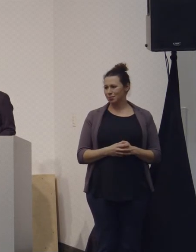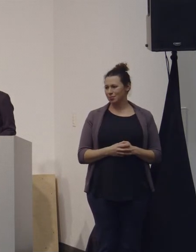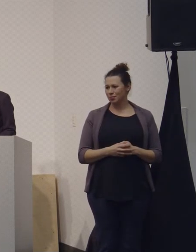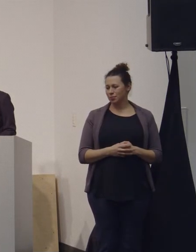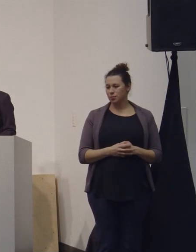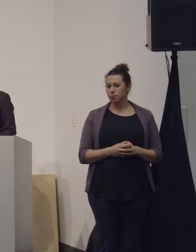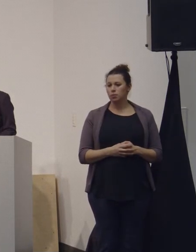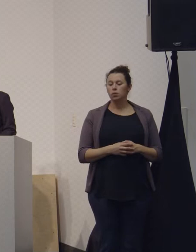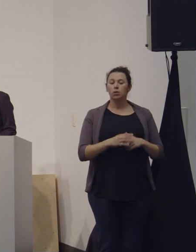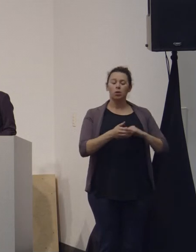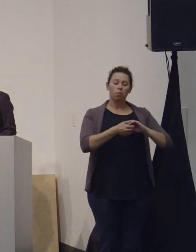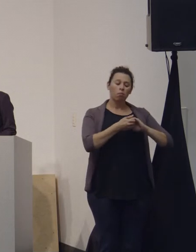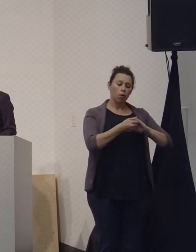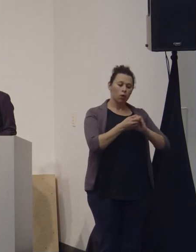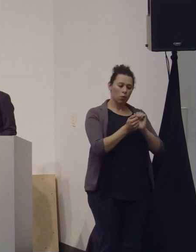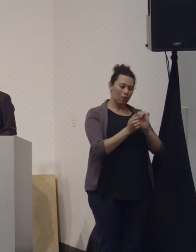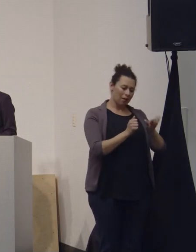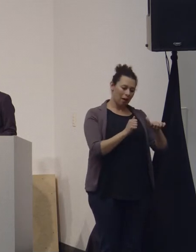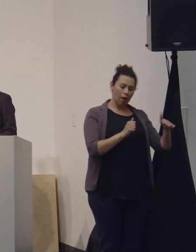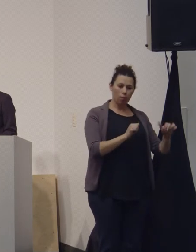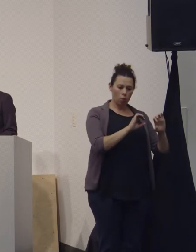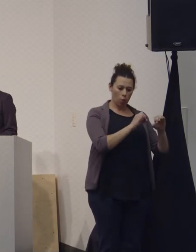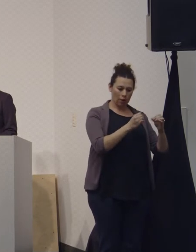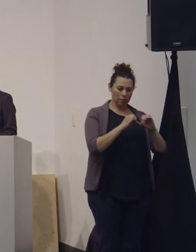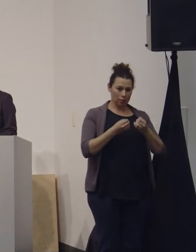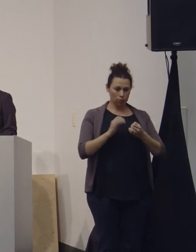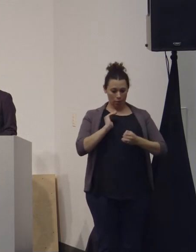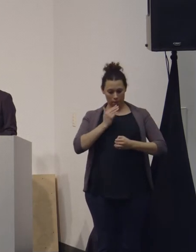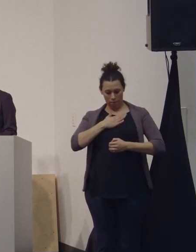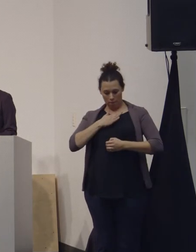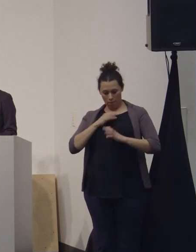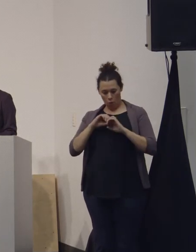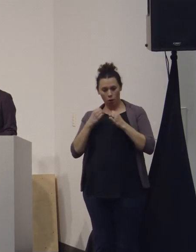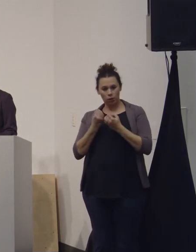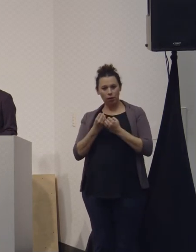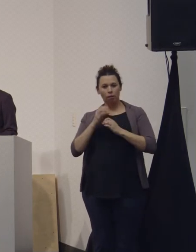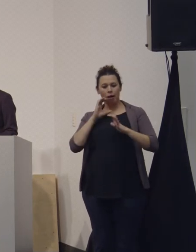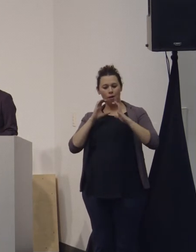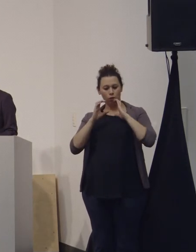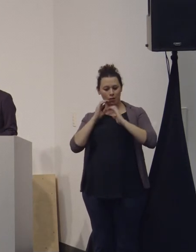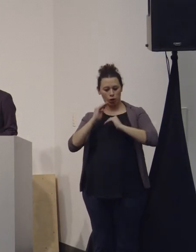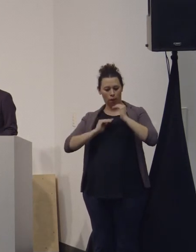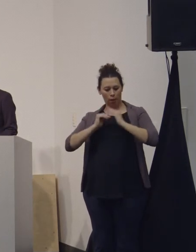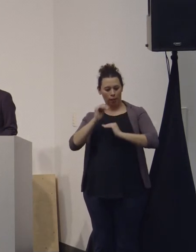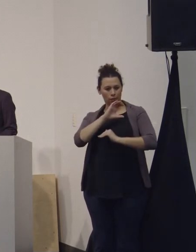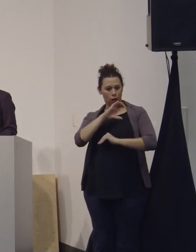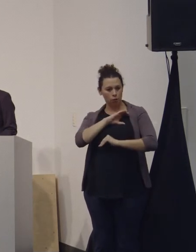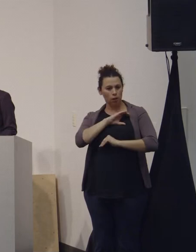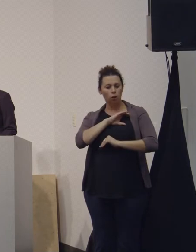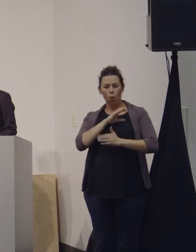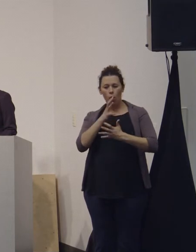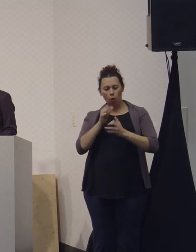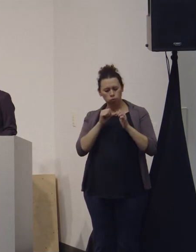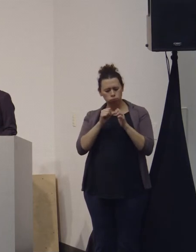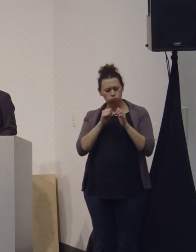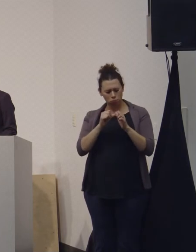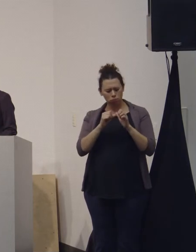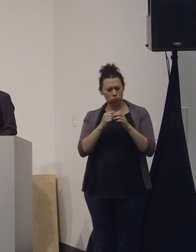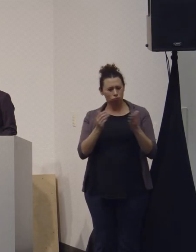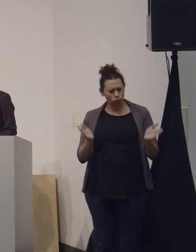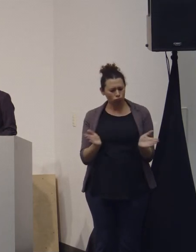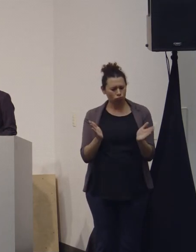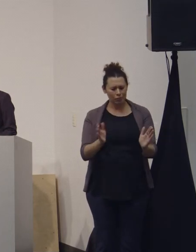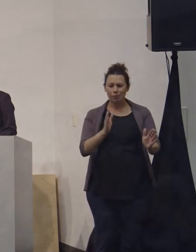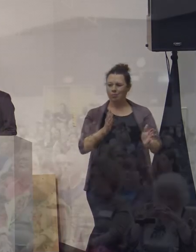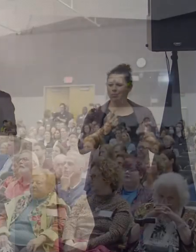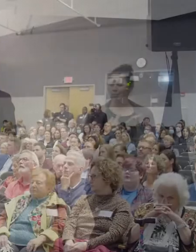organizations, Conversation Builds Character will continue our work to raise awareness of this history and create dialogue for